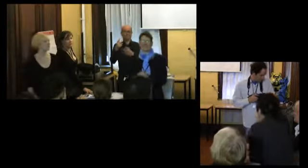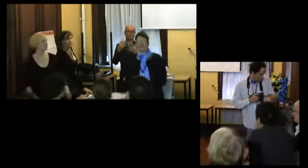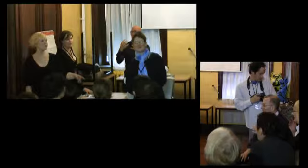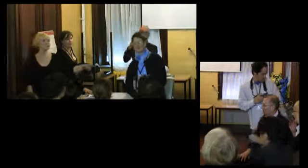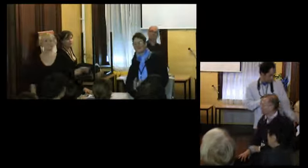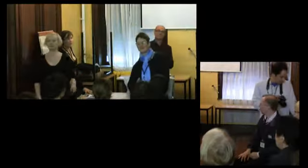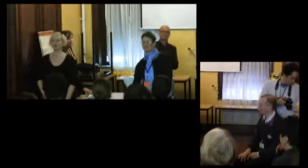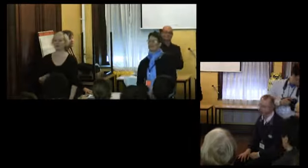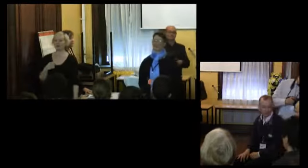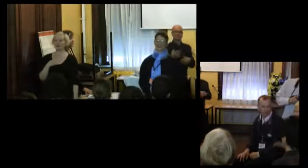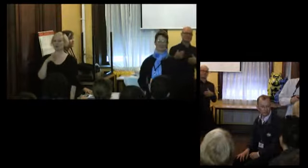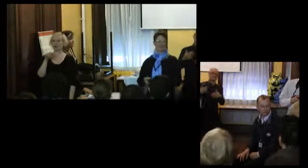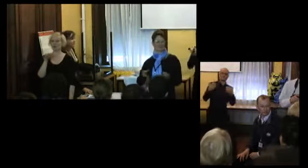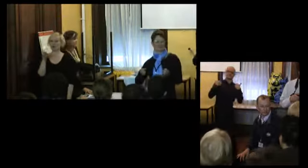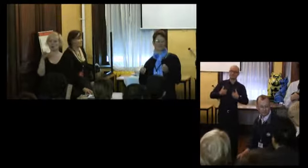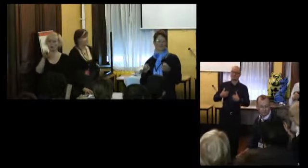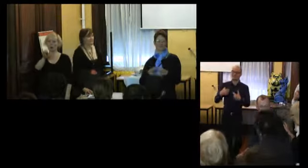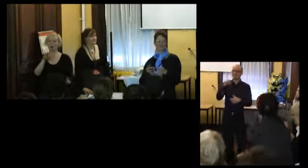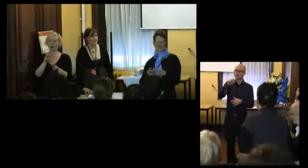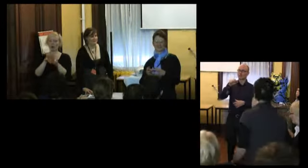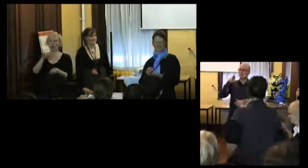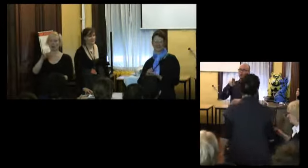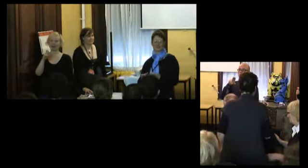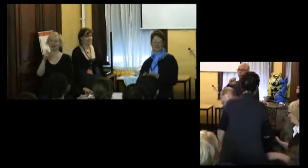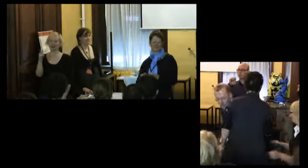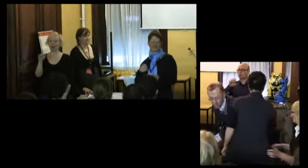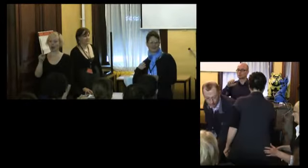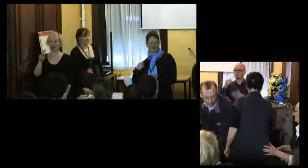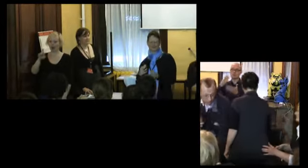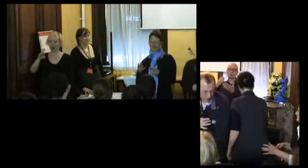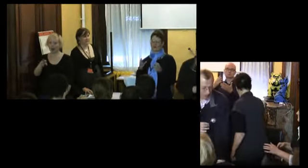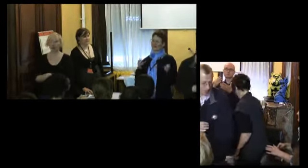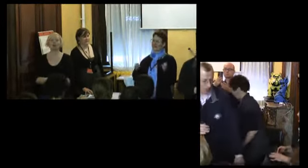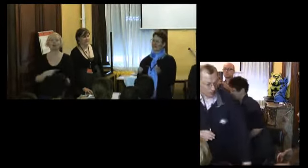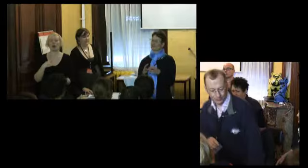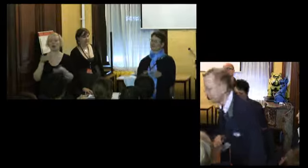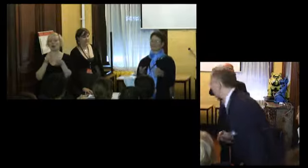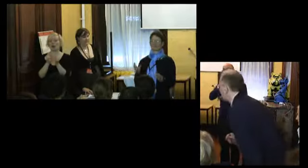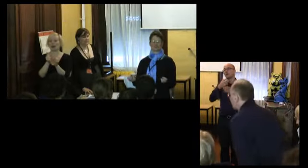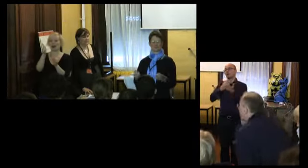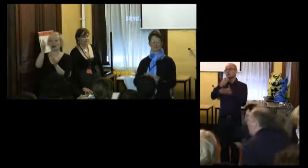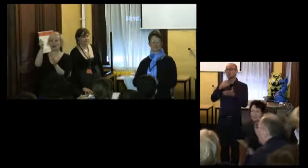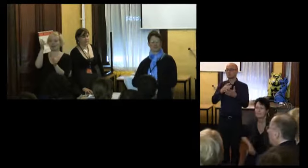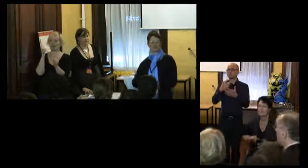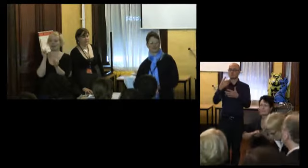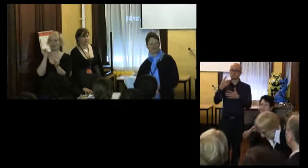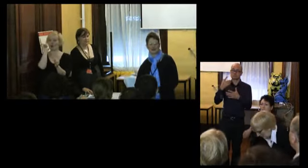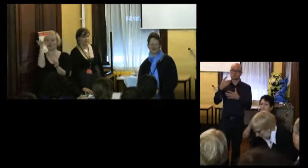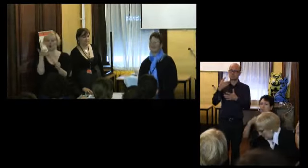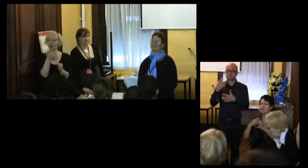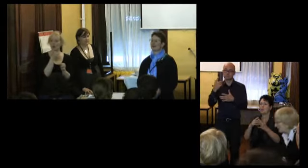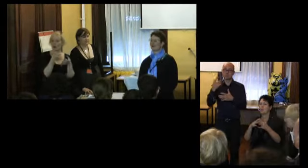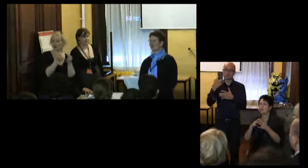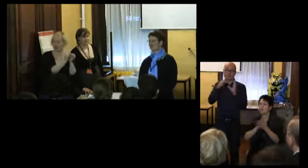And I am Sue Whittaker. I'm the project manager for the Winterfleet project from Historic